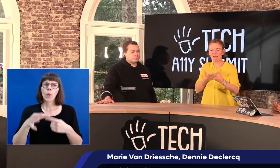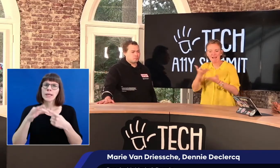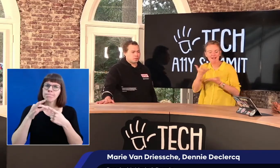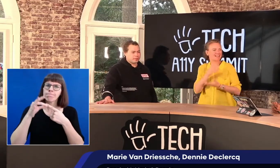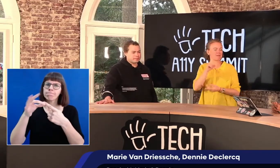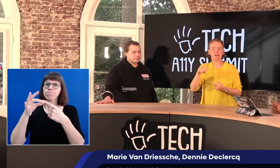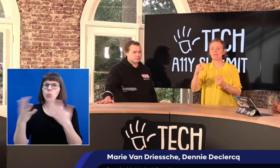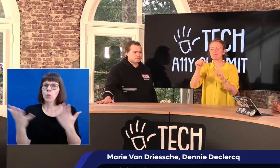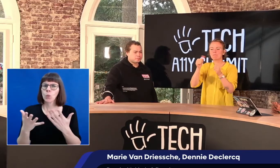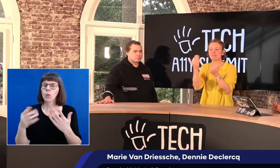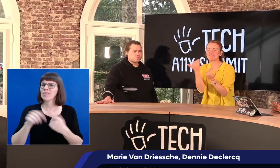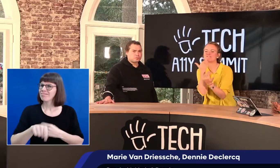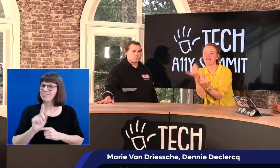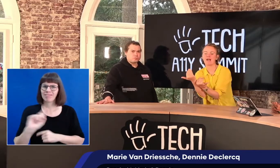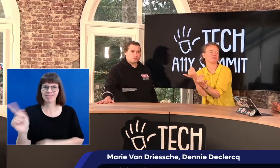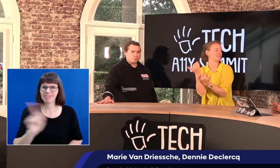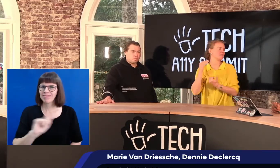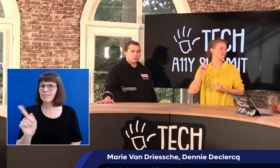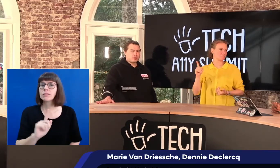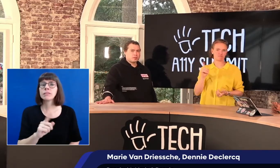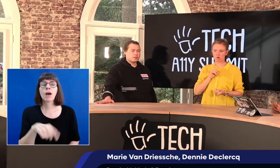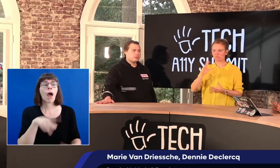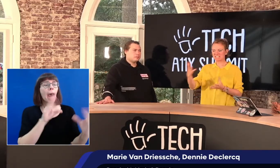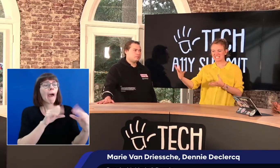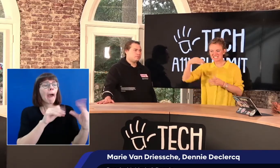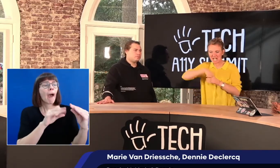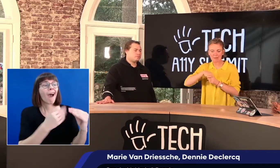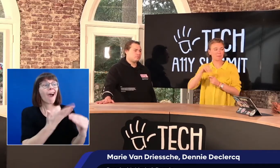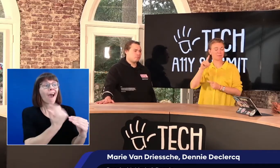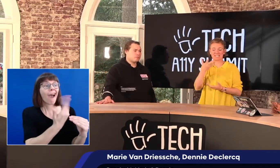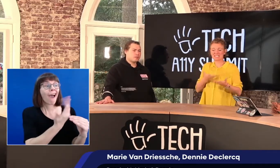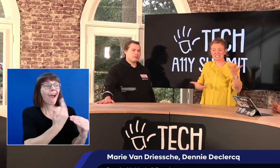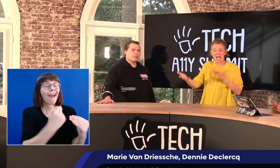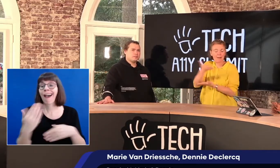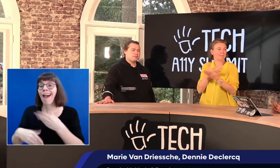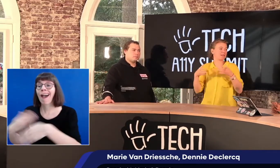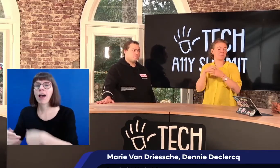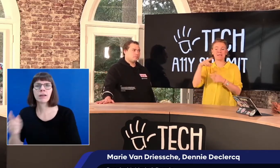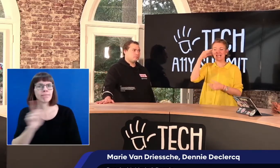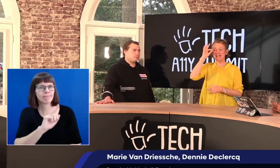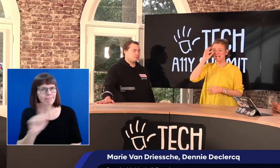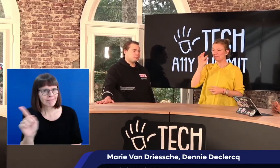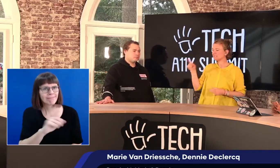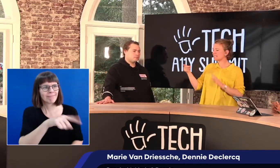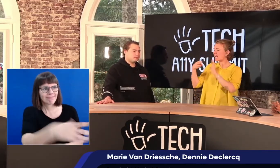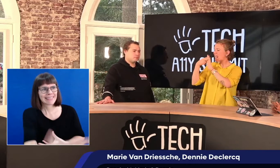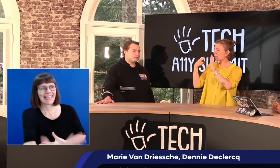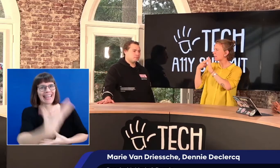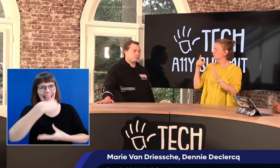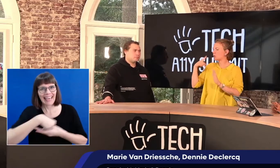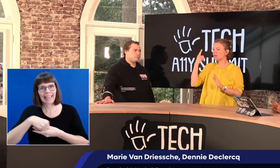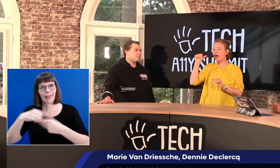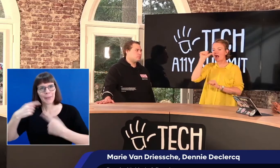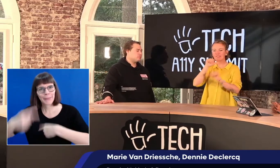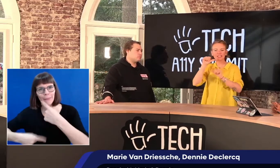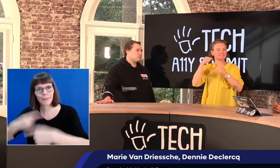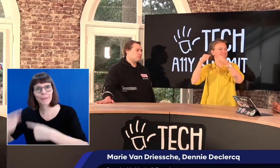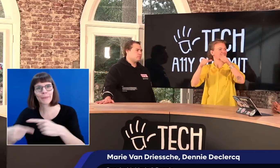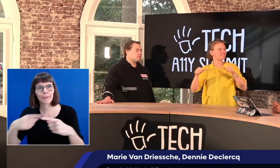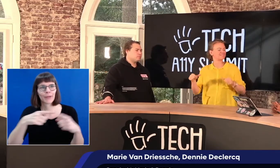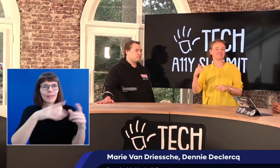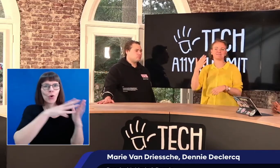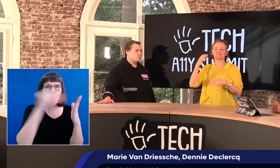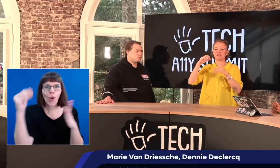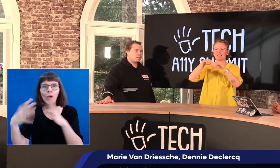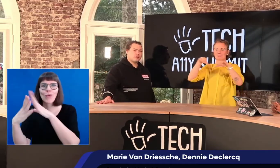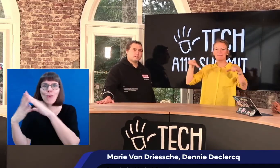prevent that, and not just to talk with people and ask for their resource and their time, but just to include them in the process and to learn from each other. And in